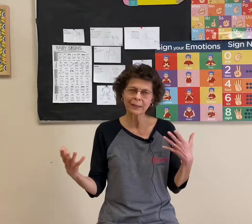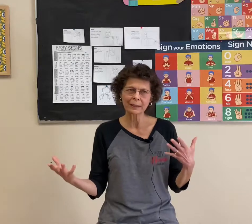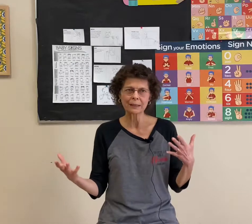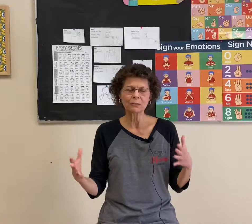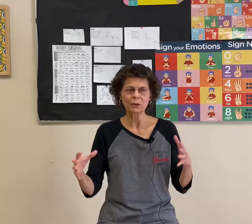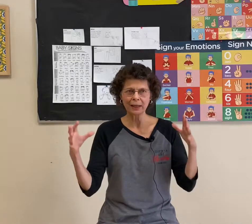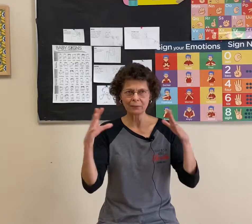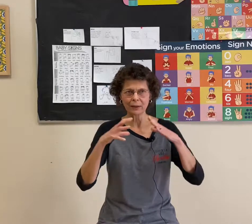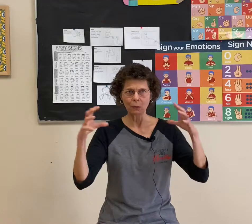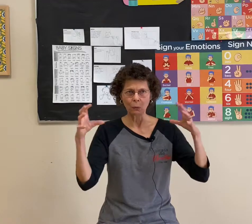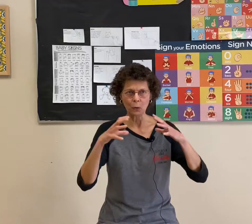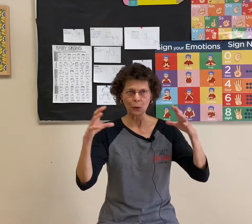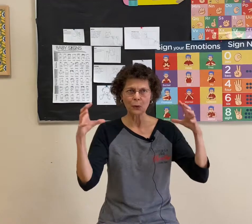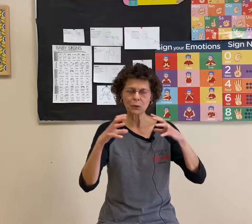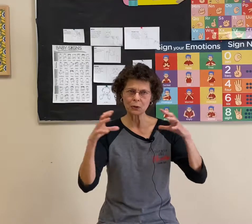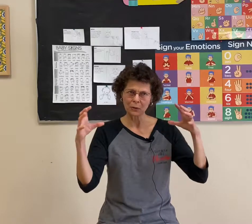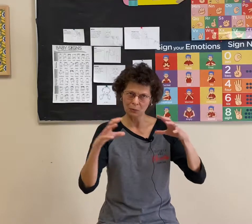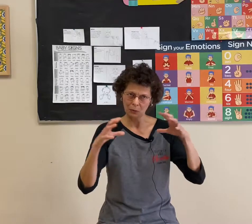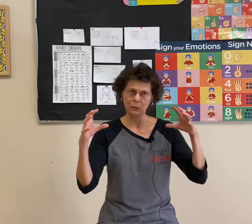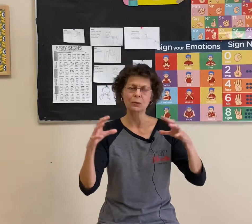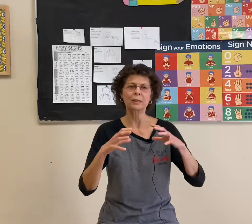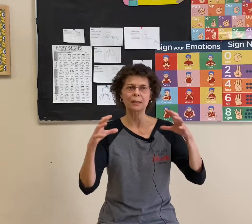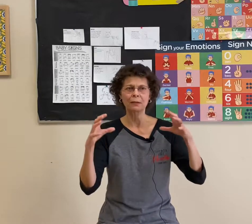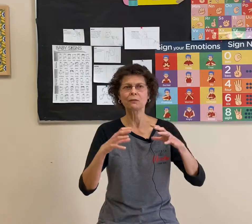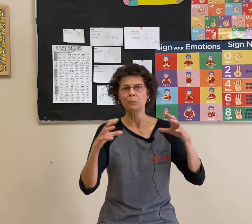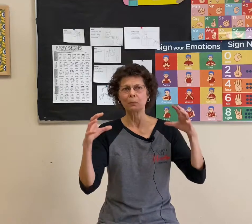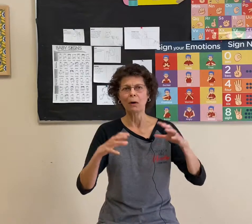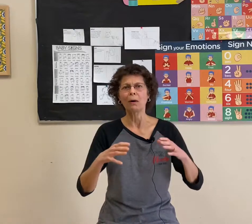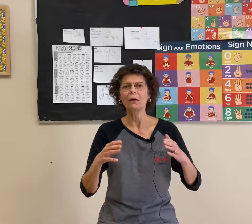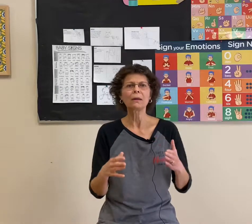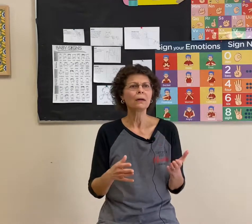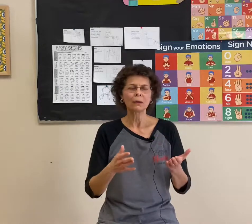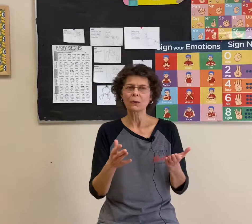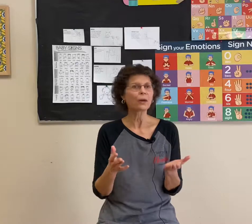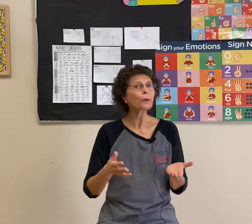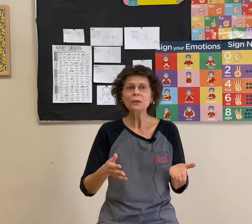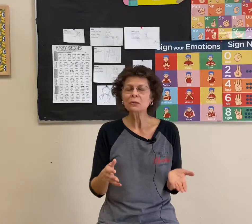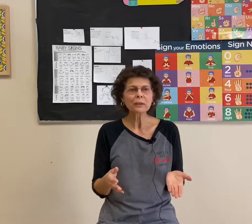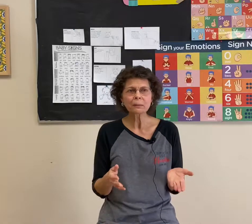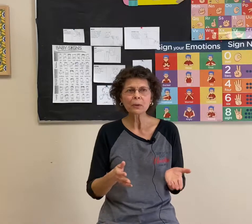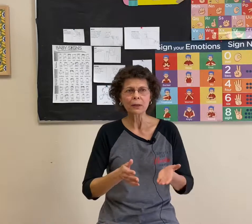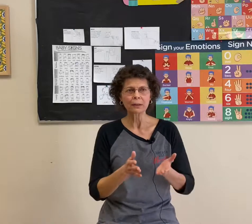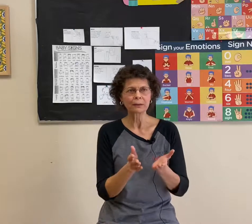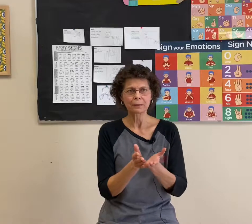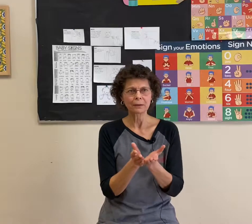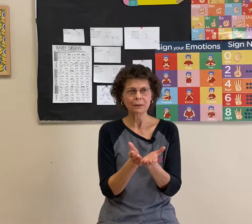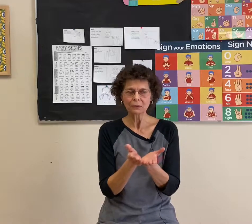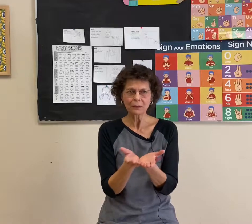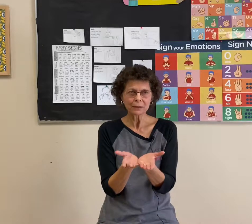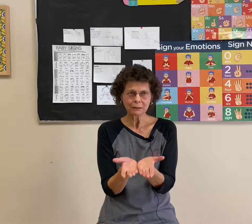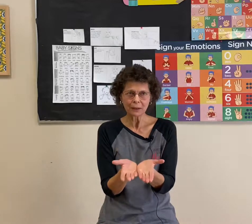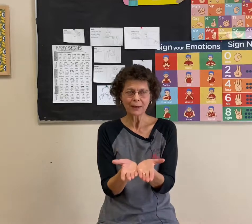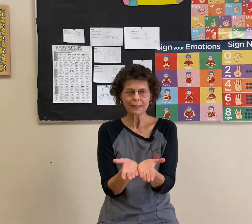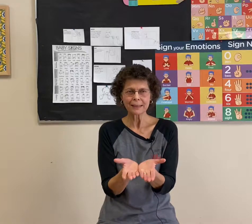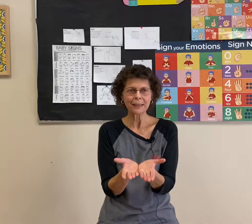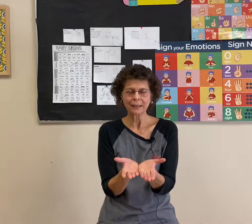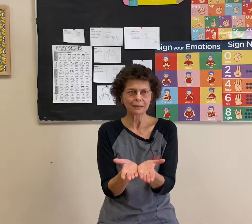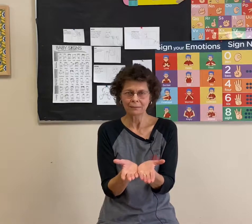didn't really have that word, you could use the sign for ball. Or they want you to read a book. They don't really know how to say that the book